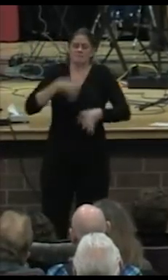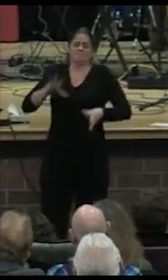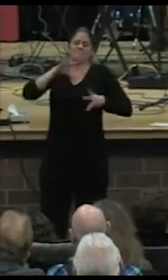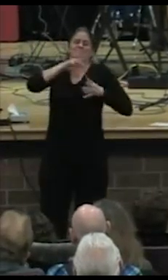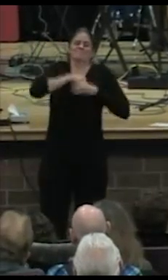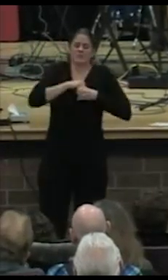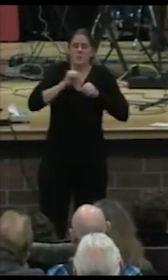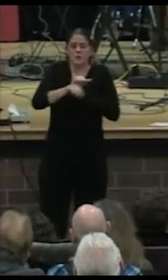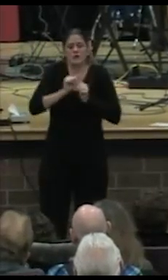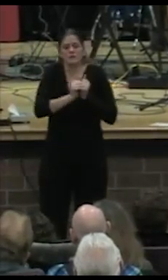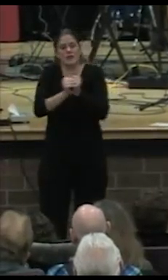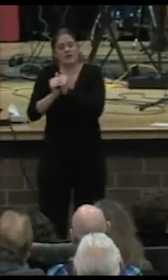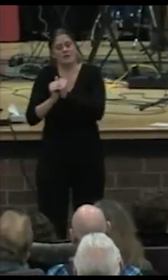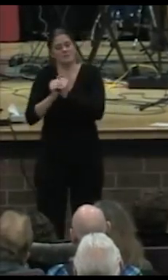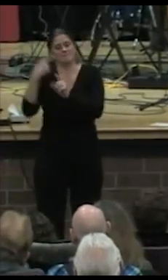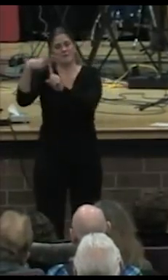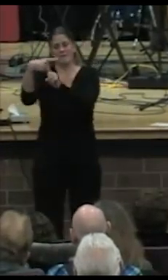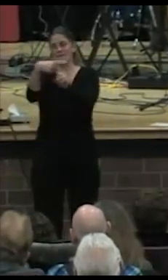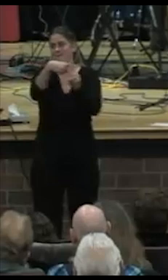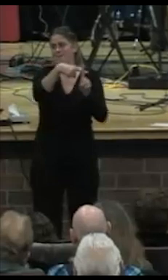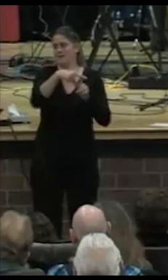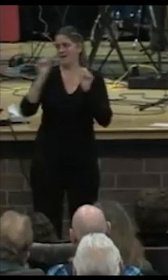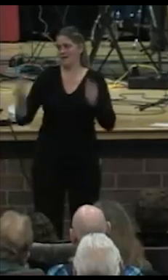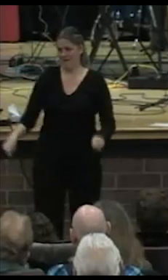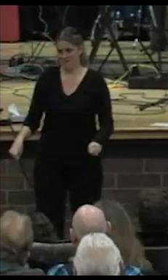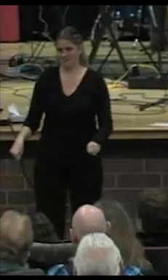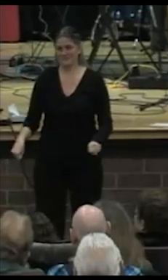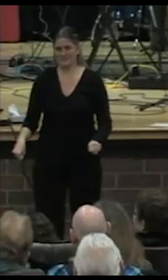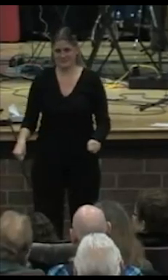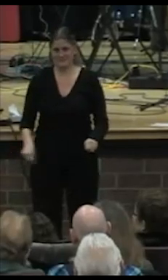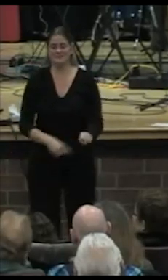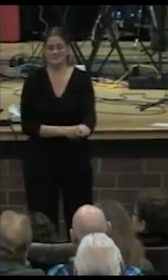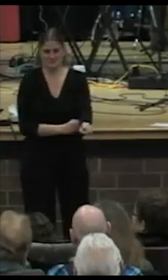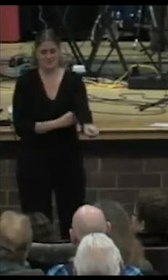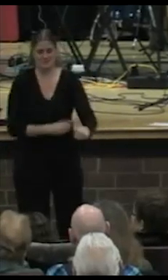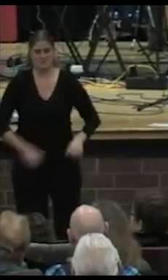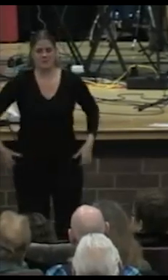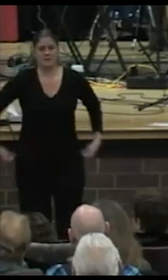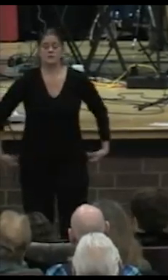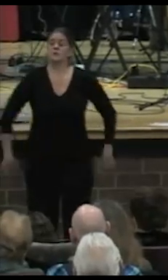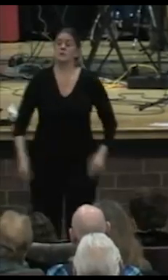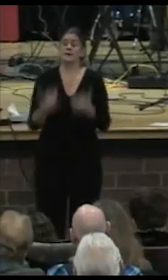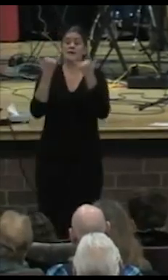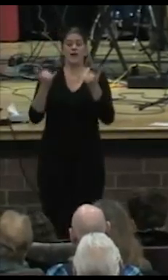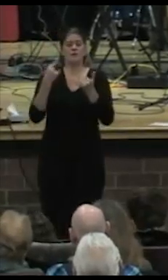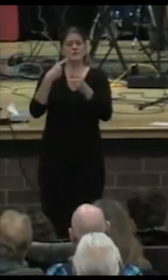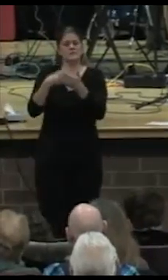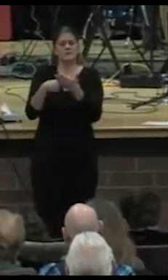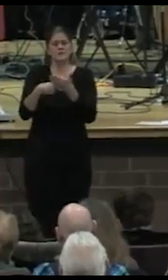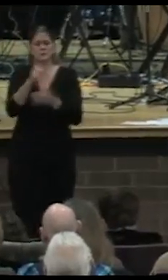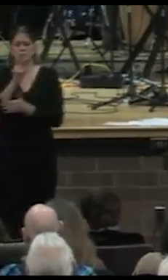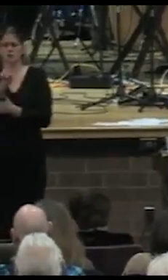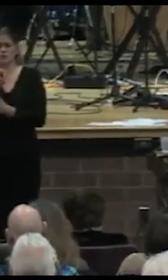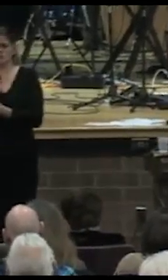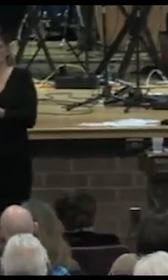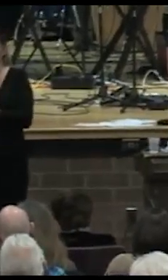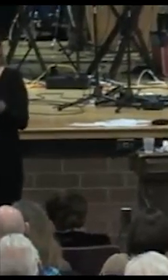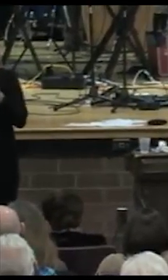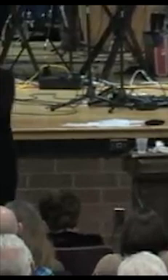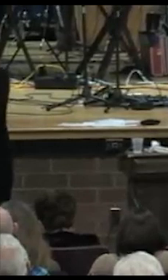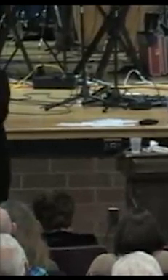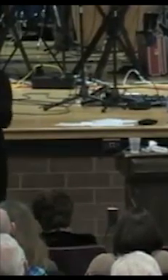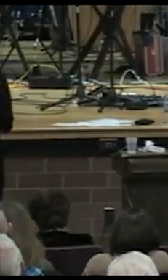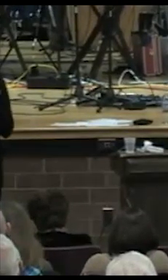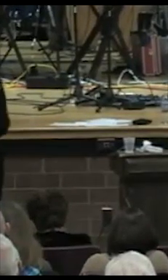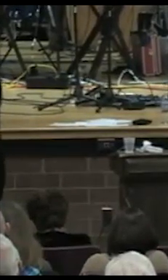We see this in the positive way, borne out in the book of Acts. Now you have to understand, the book of Acts were a